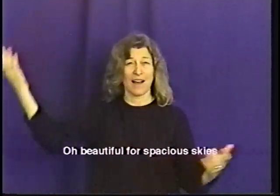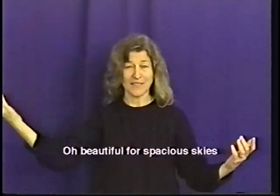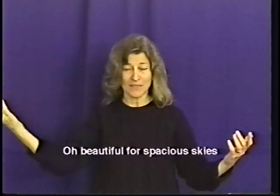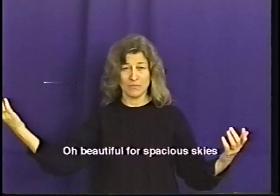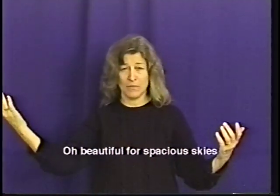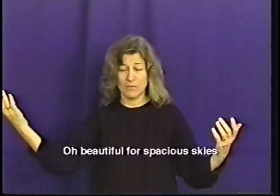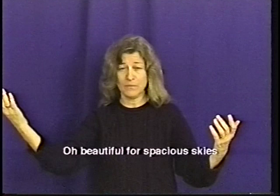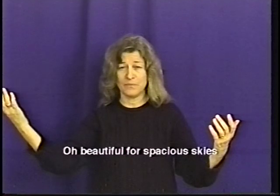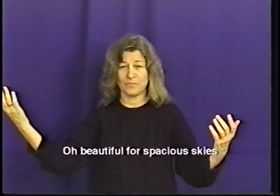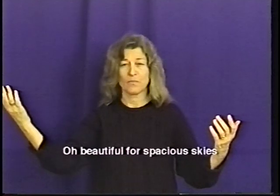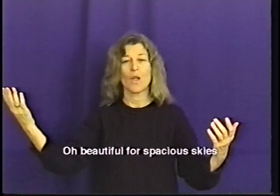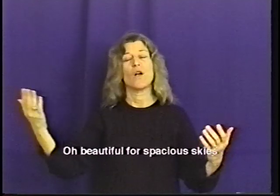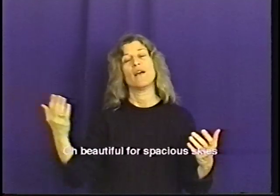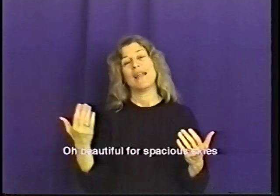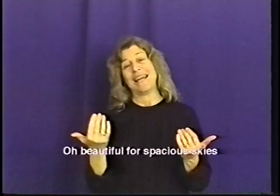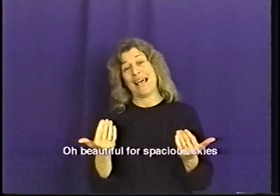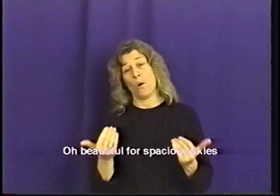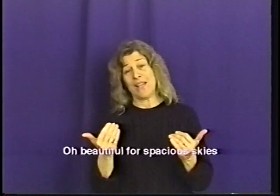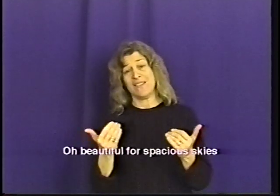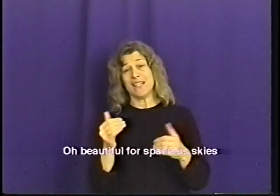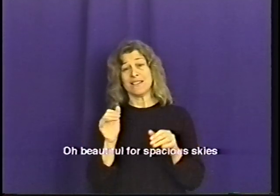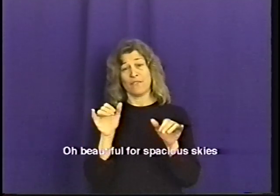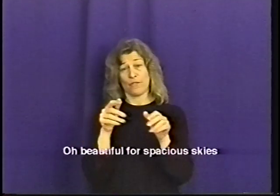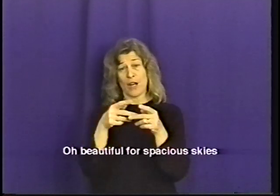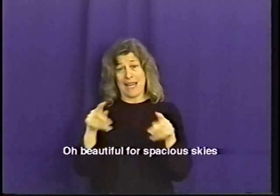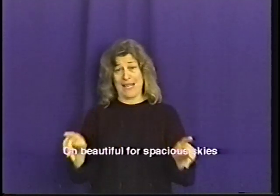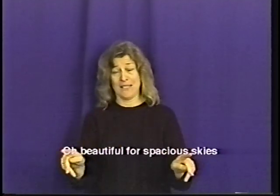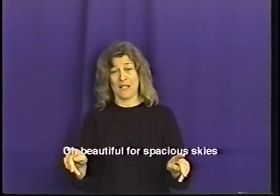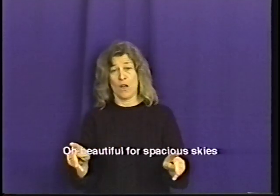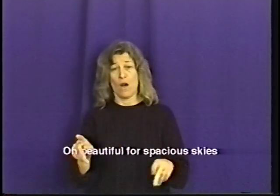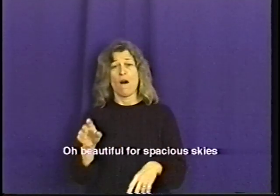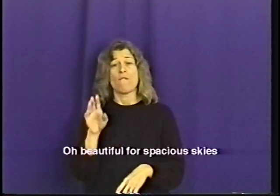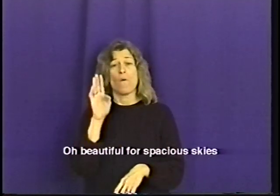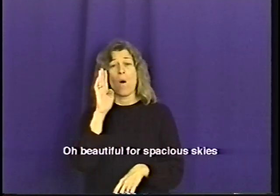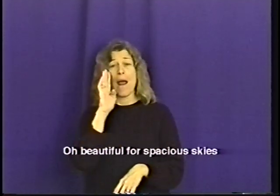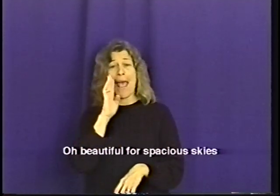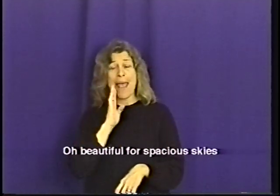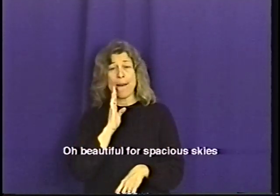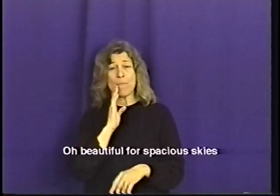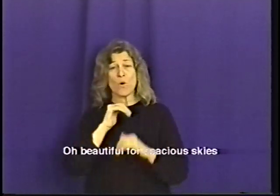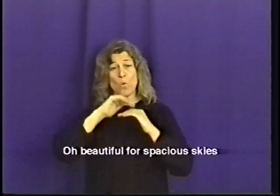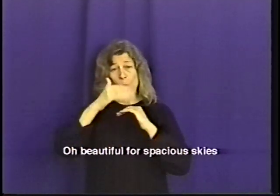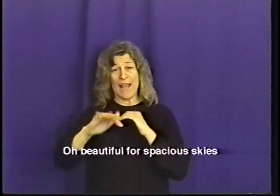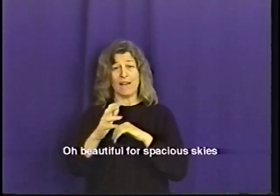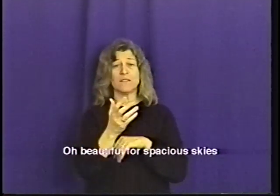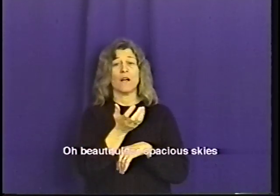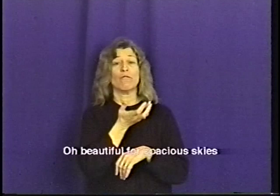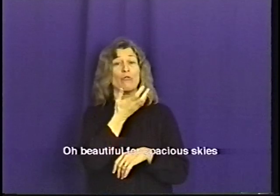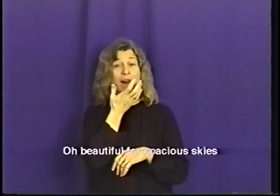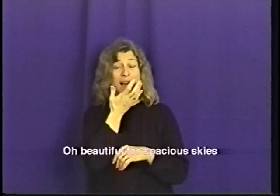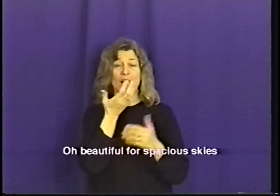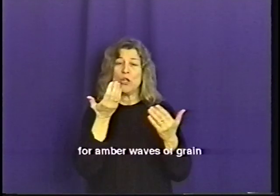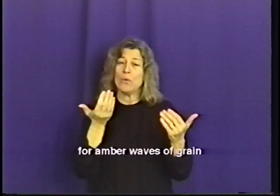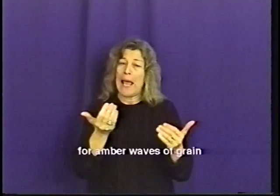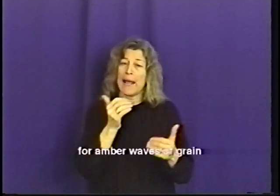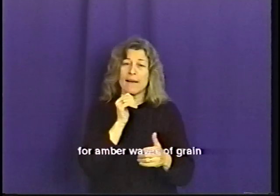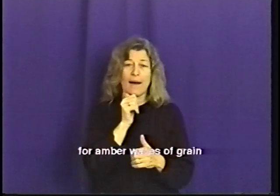skies. Now in this phrase, for amber waves of grain, you cannot